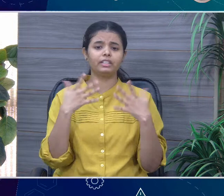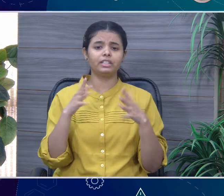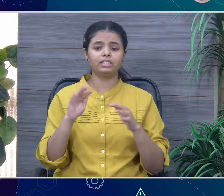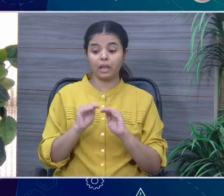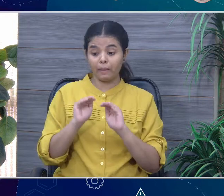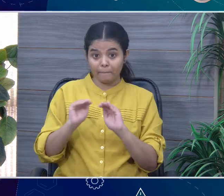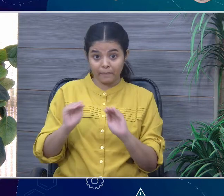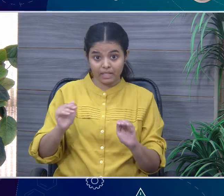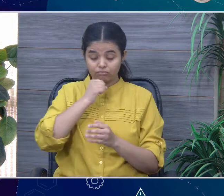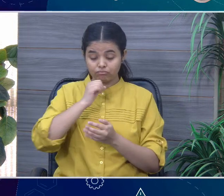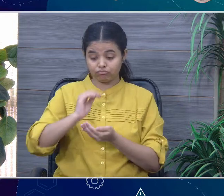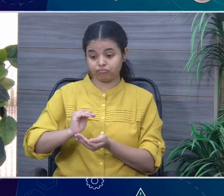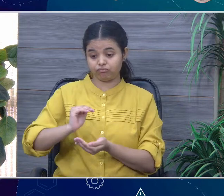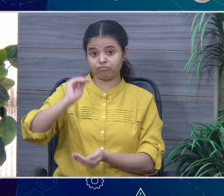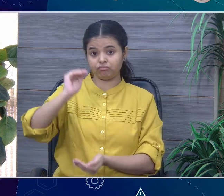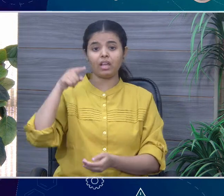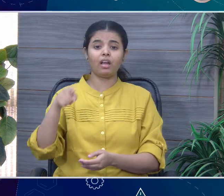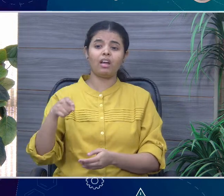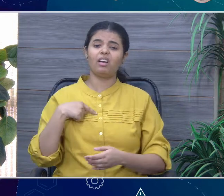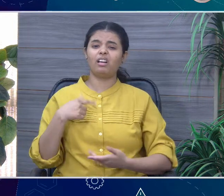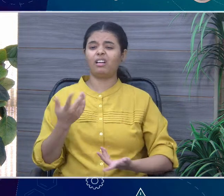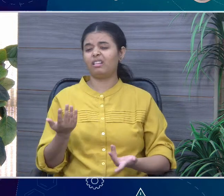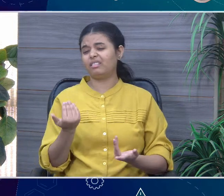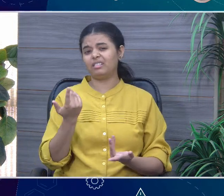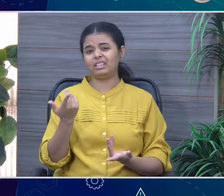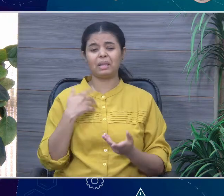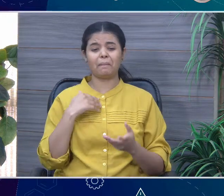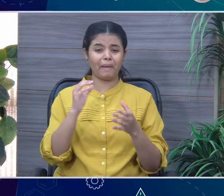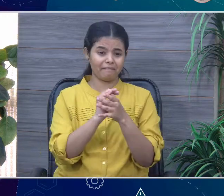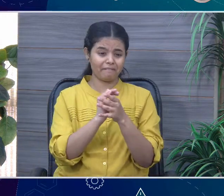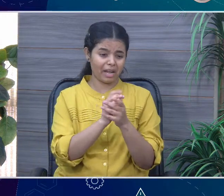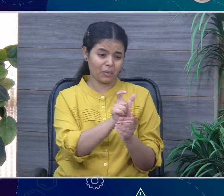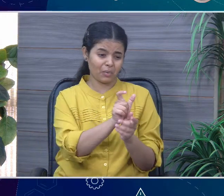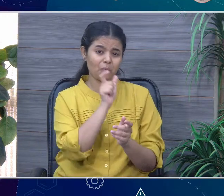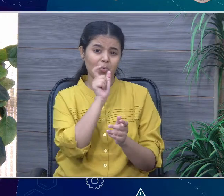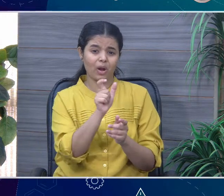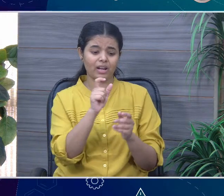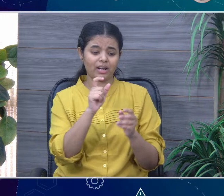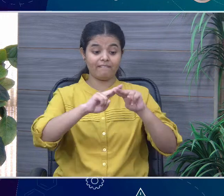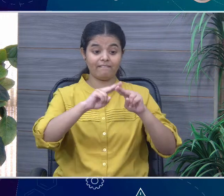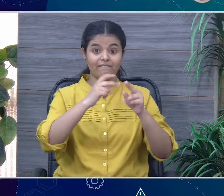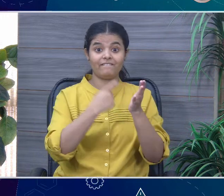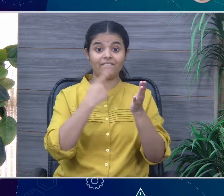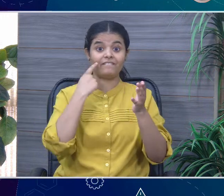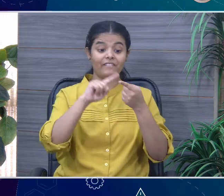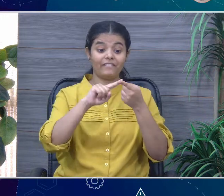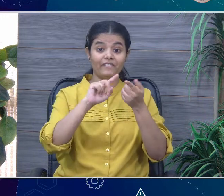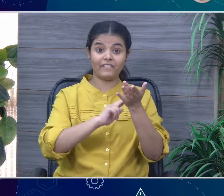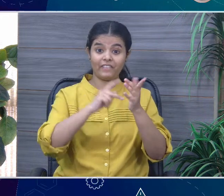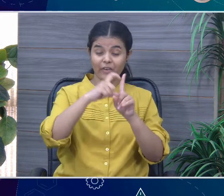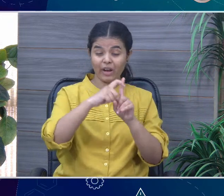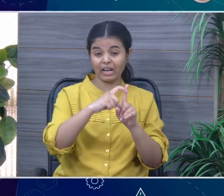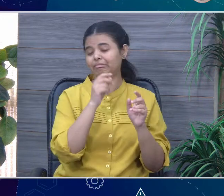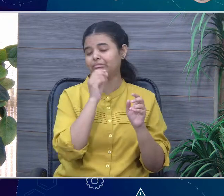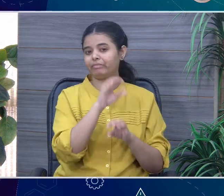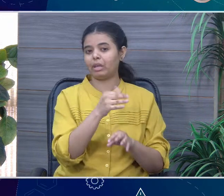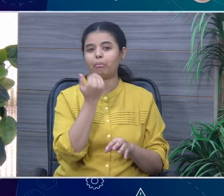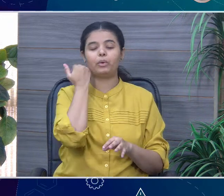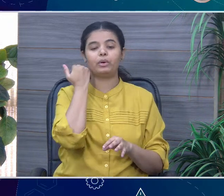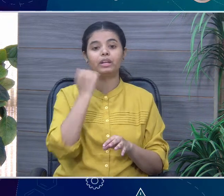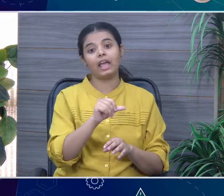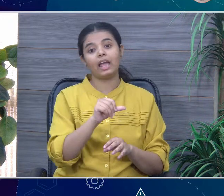up, they say that, oh, it's very boring to call a friend, let me call this friend as a buddy. So